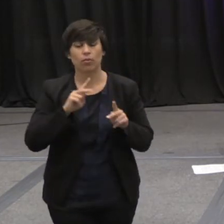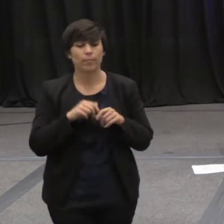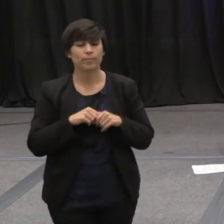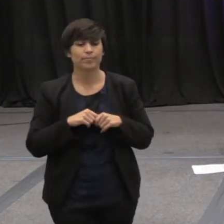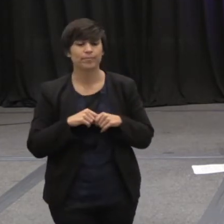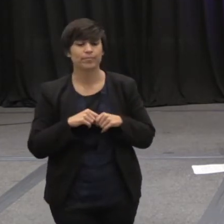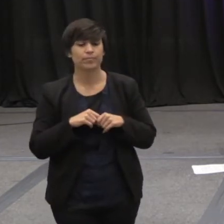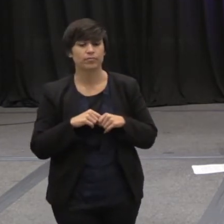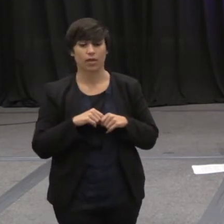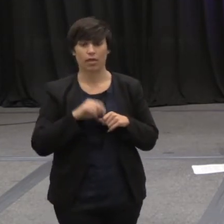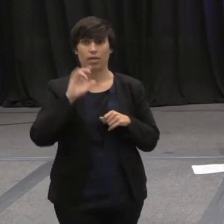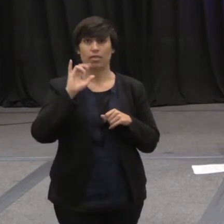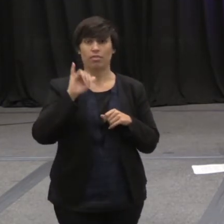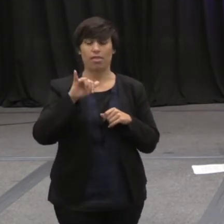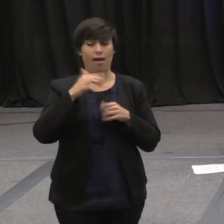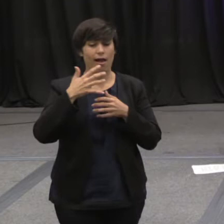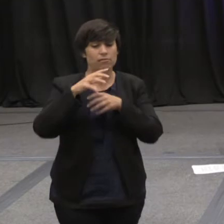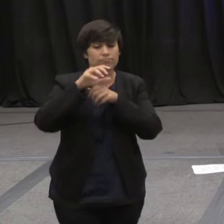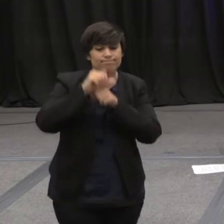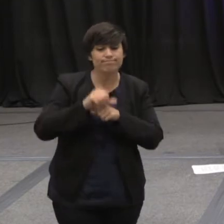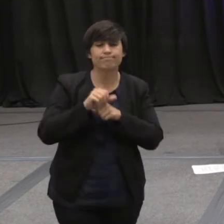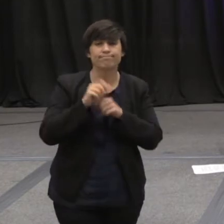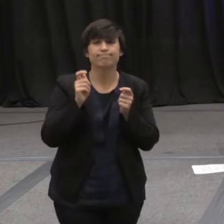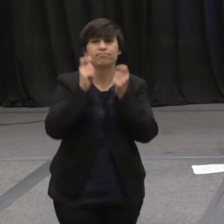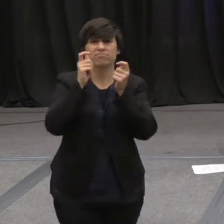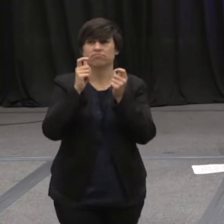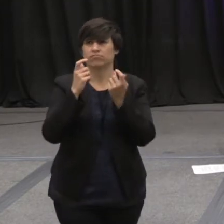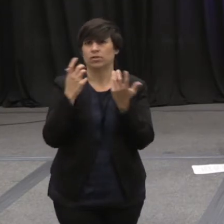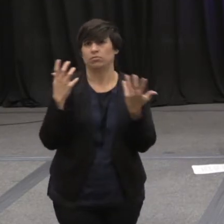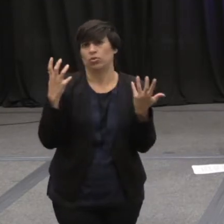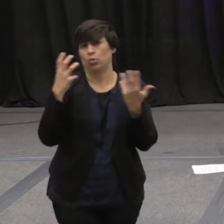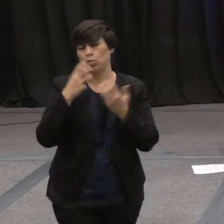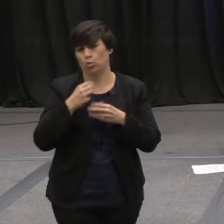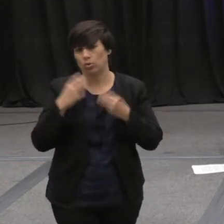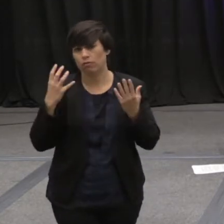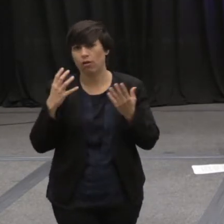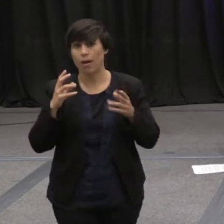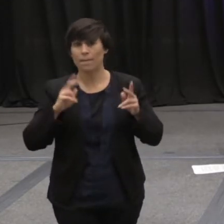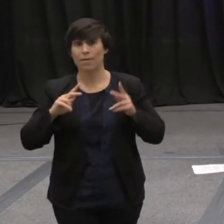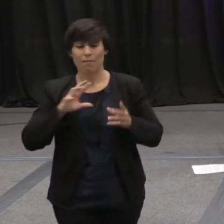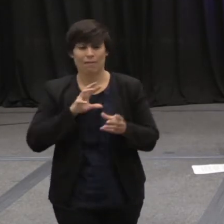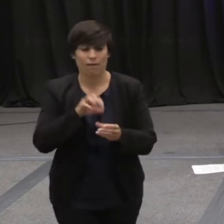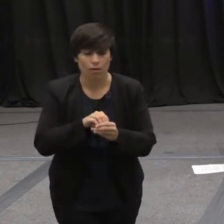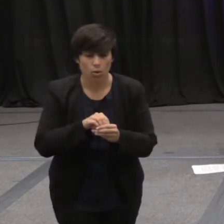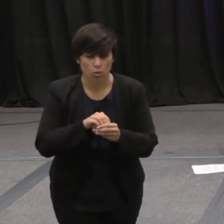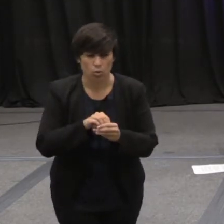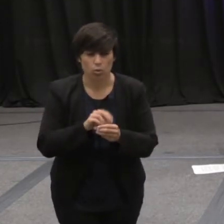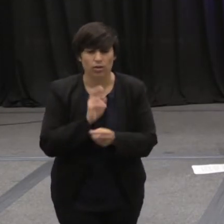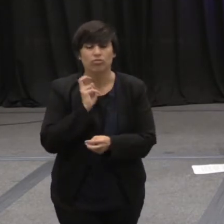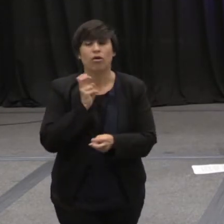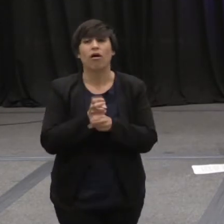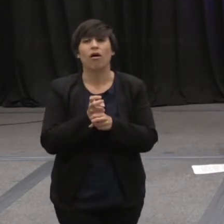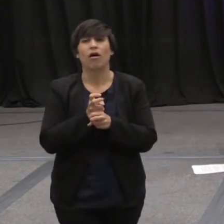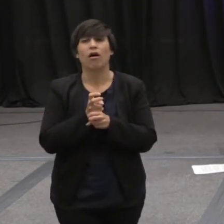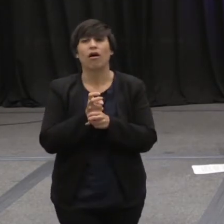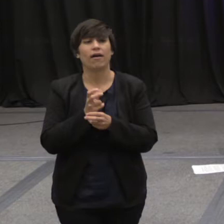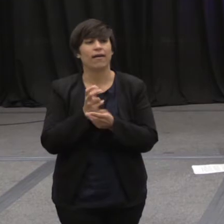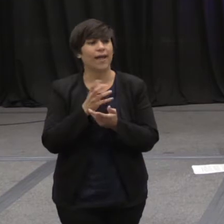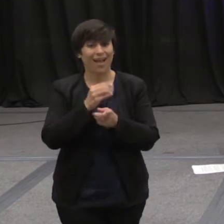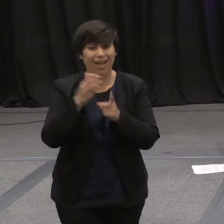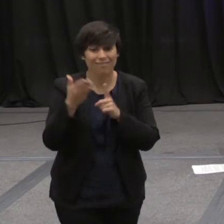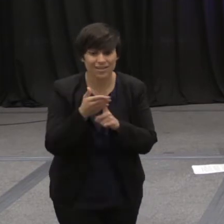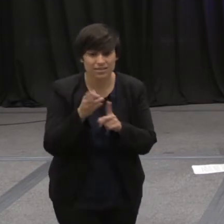It's a beautiful ritual. It's really, really hard for people, and it's really, really hard to convince people that we